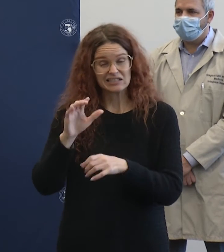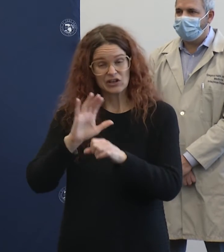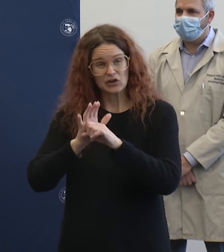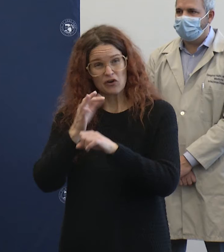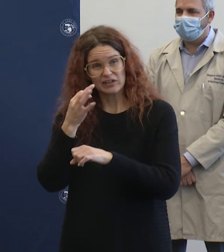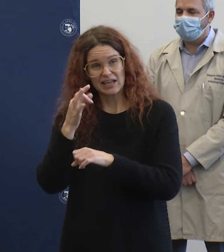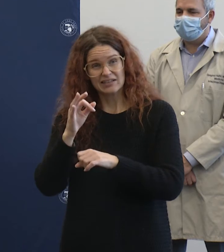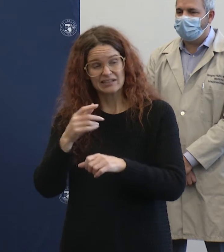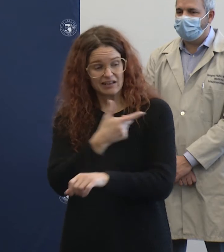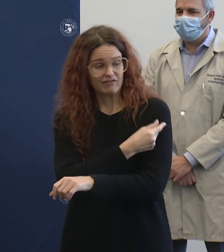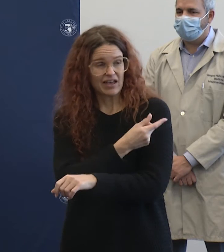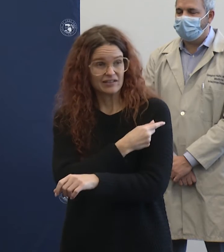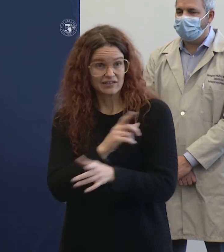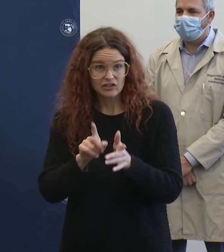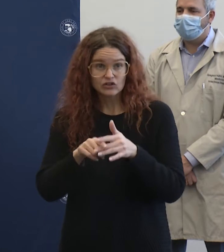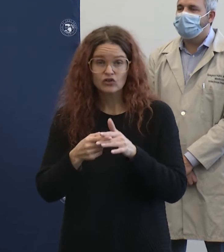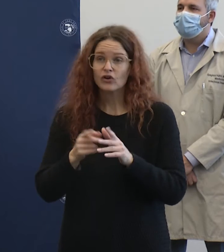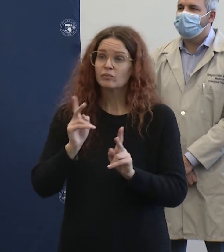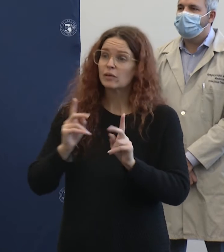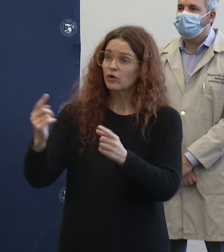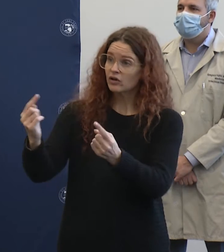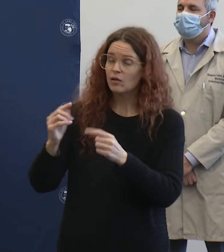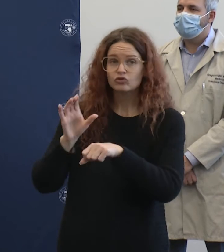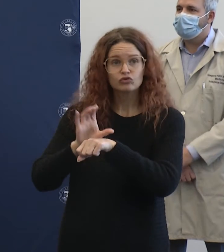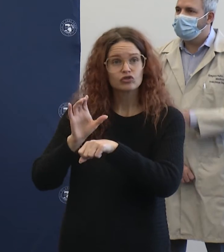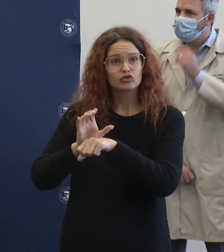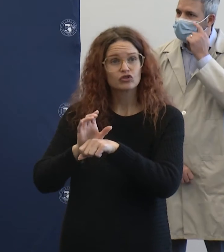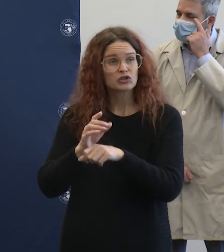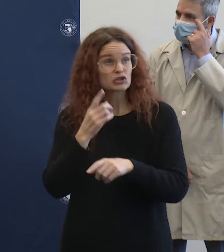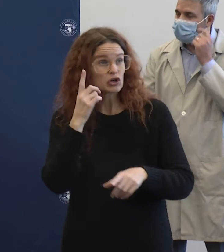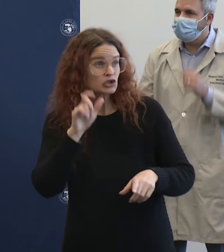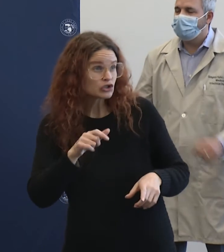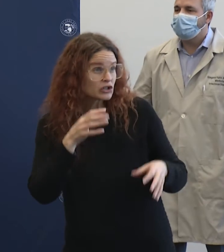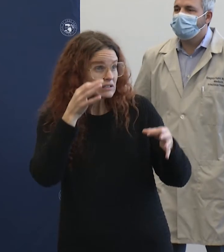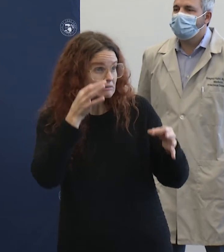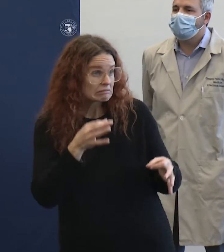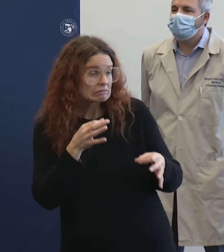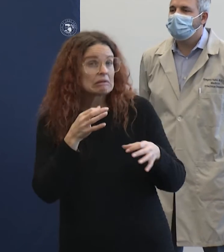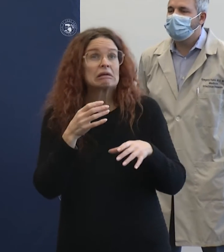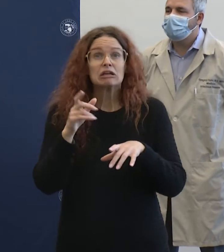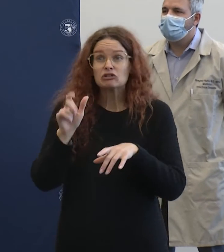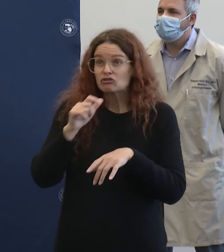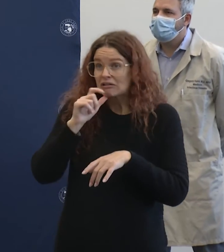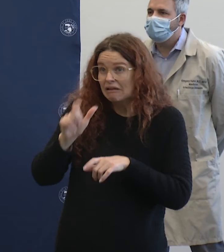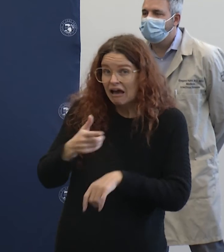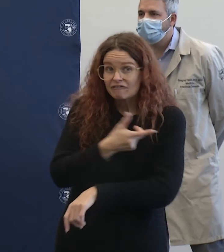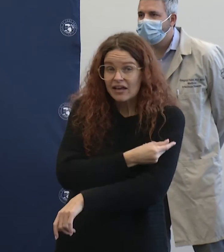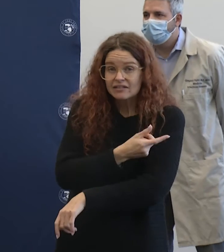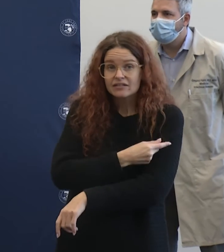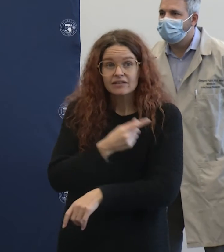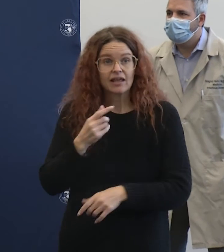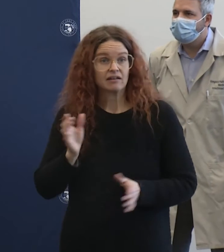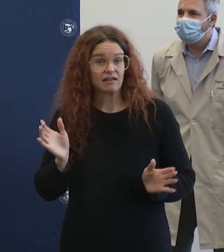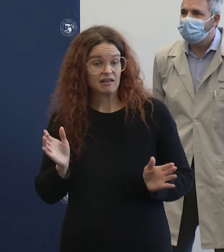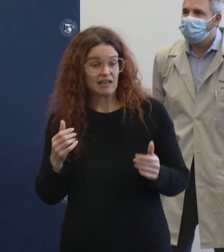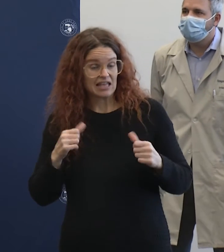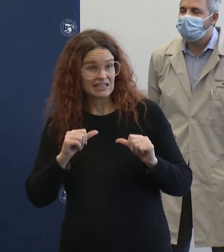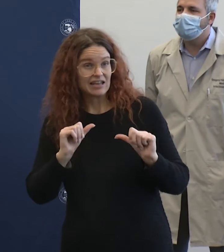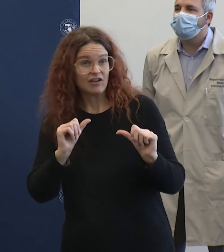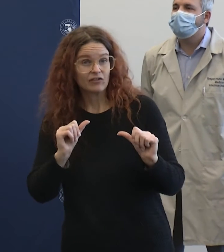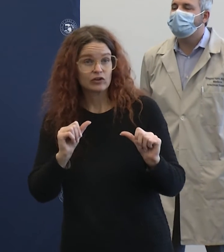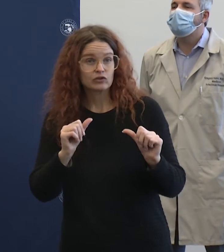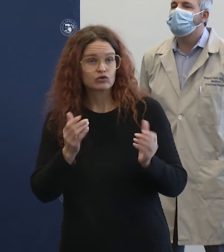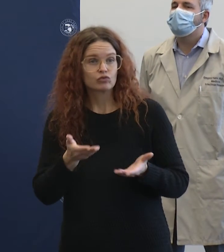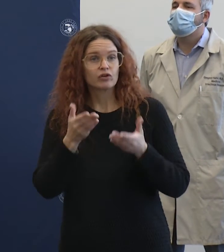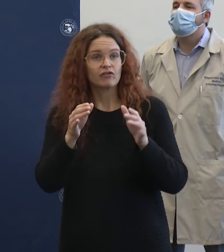vaccine, people have turned to the church to ask for guidance in making the decision as whether to vaccinate. In an effort to provide a uniform